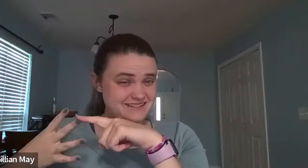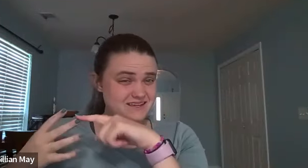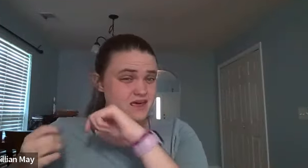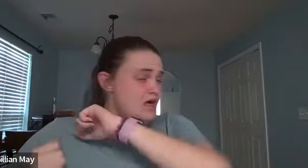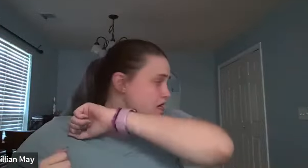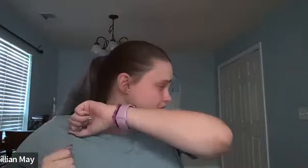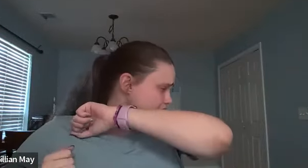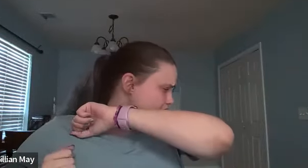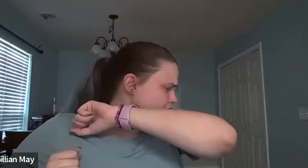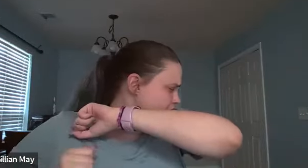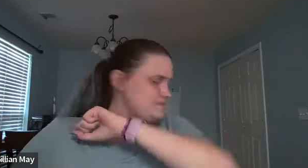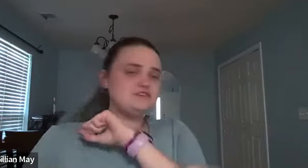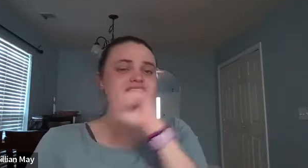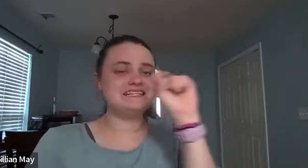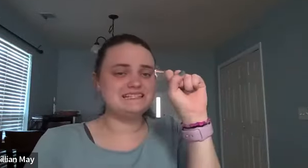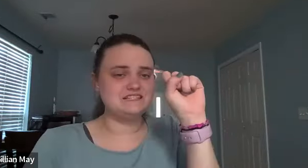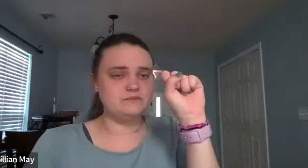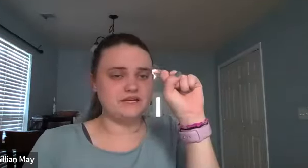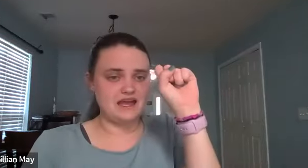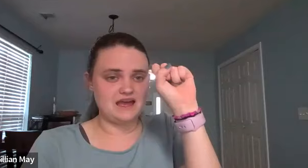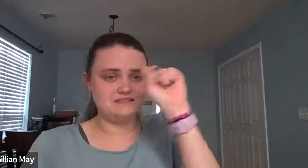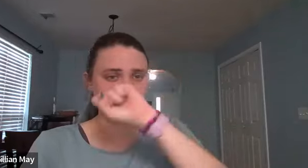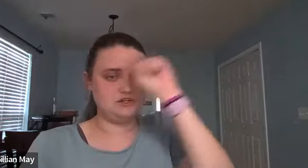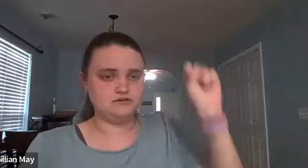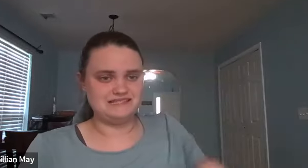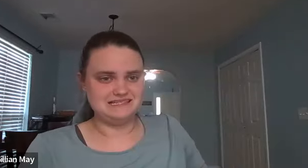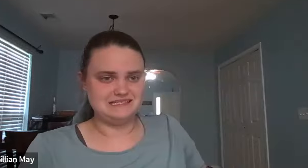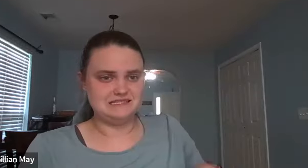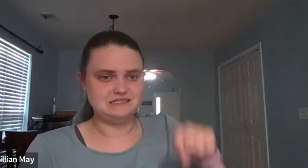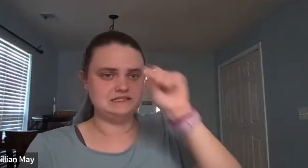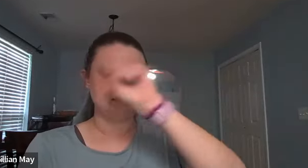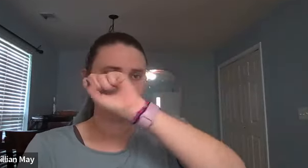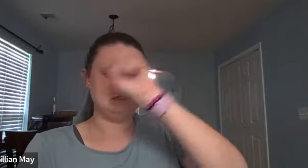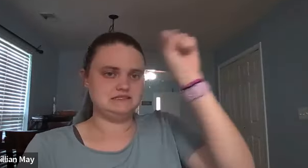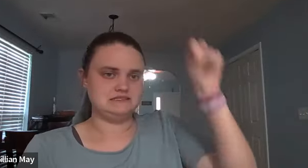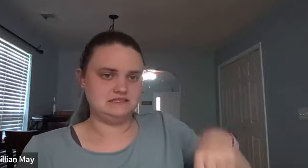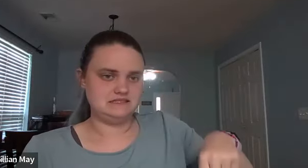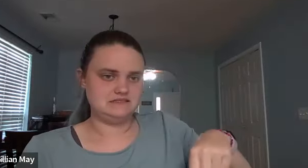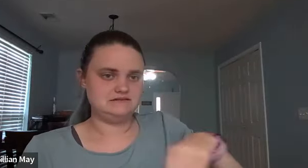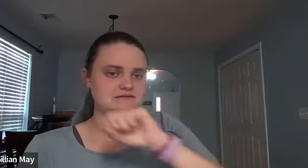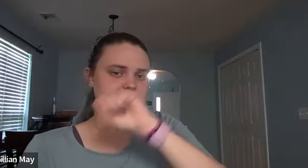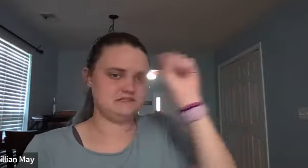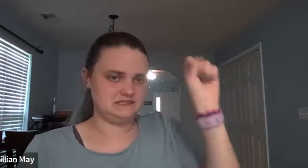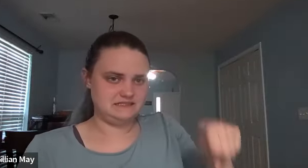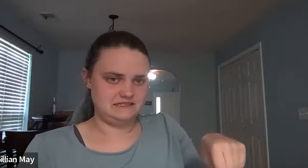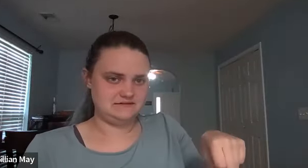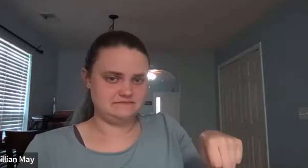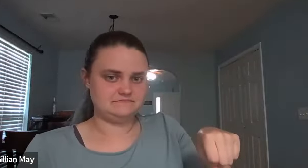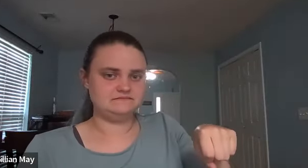seasons. So season is going to be an S and you go season. Season. Season.